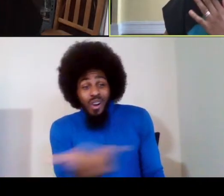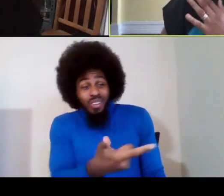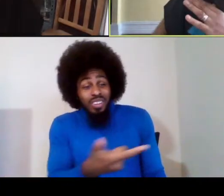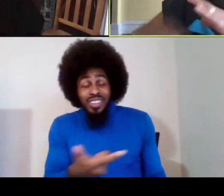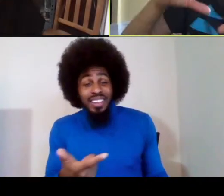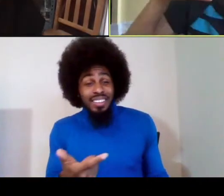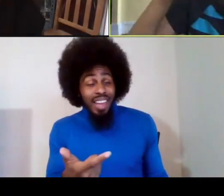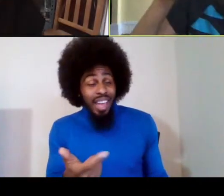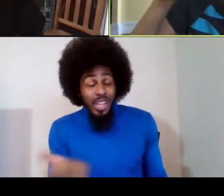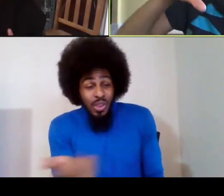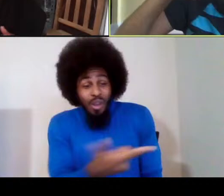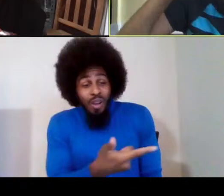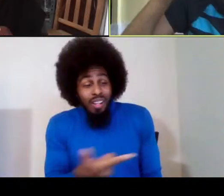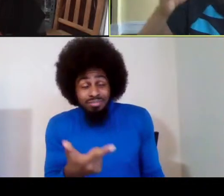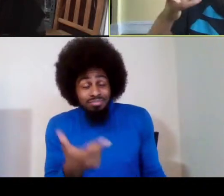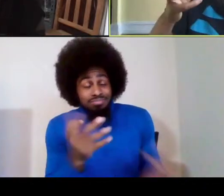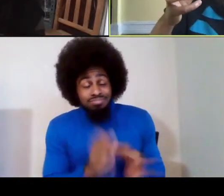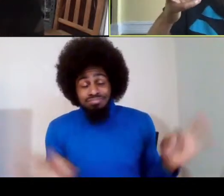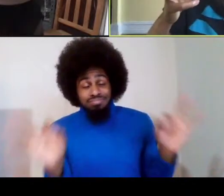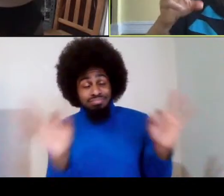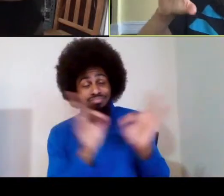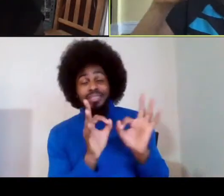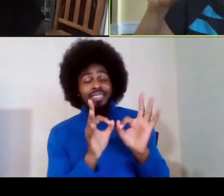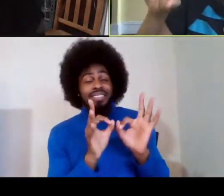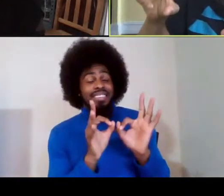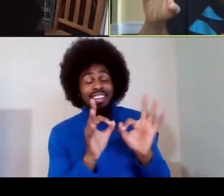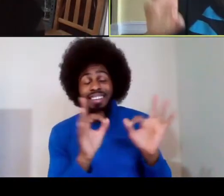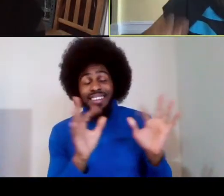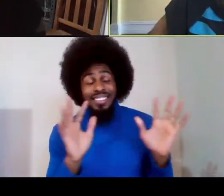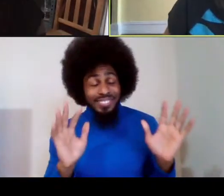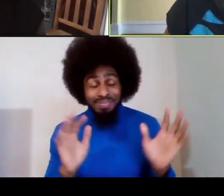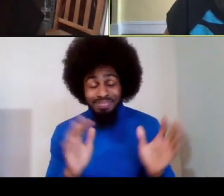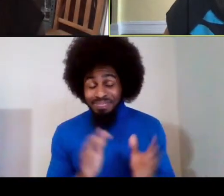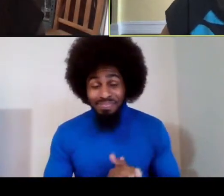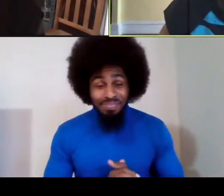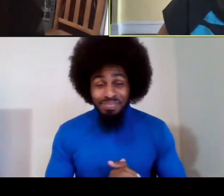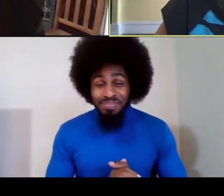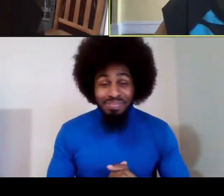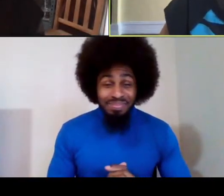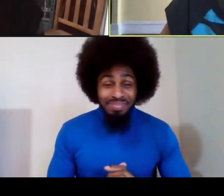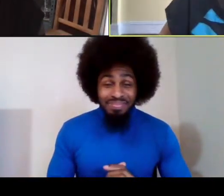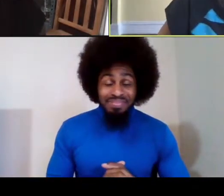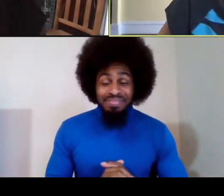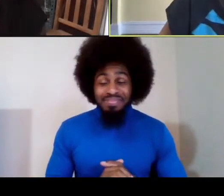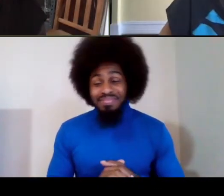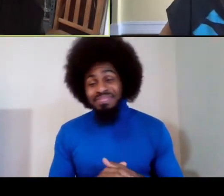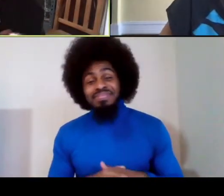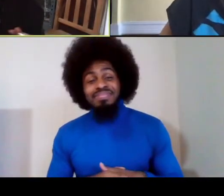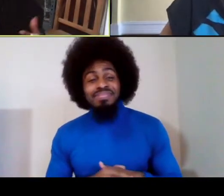are so important to the ecology of it all, because